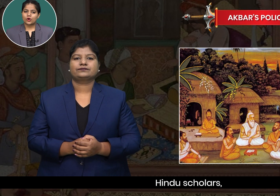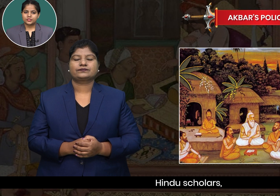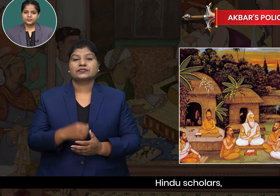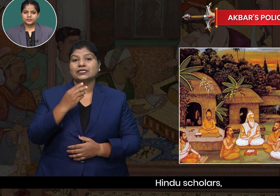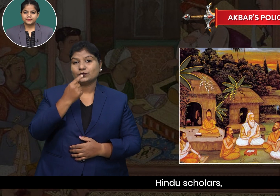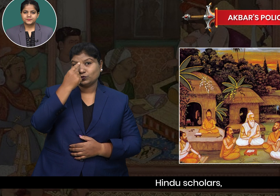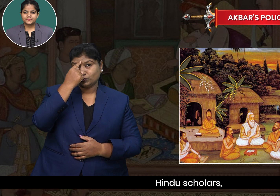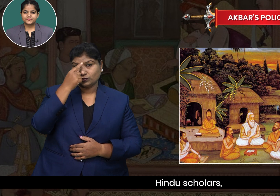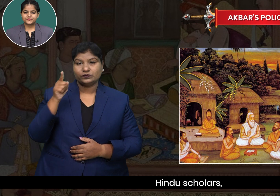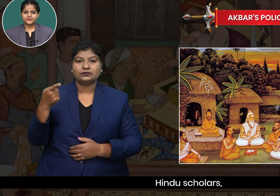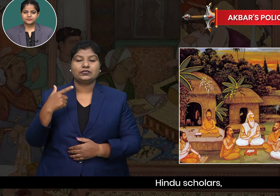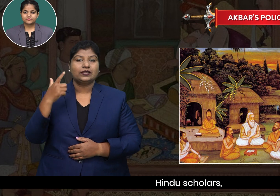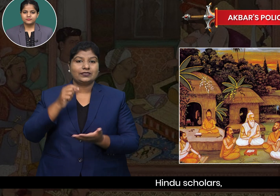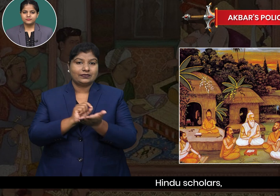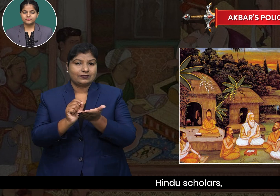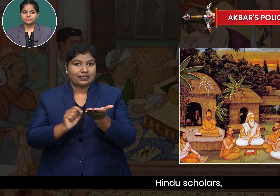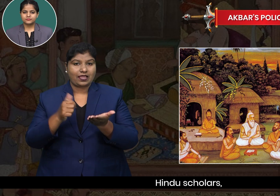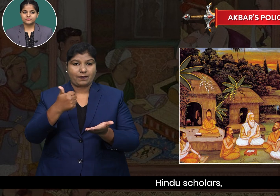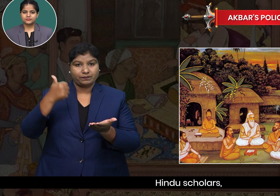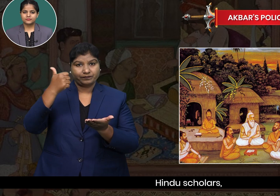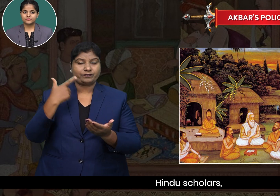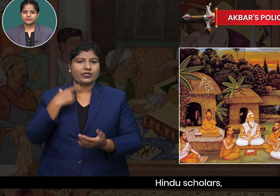Hindu scholars,